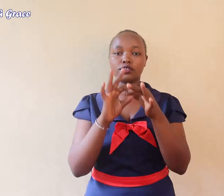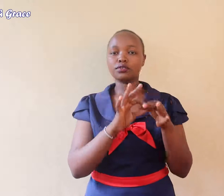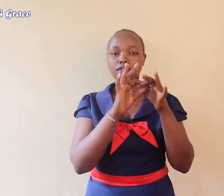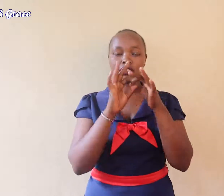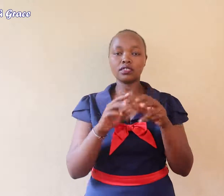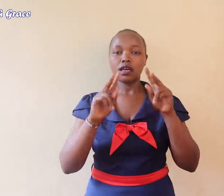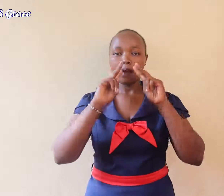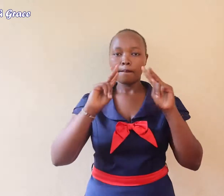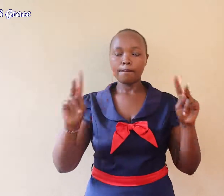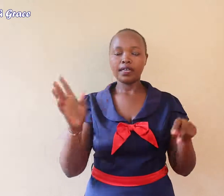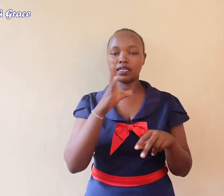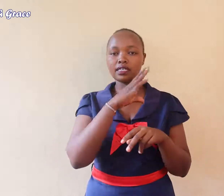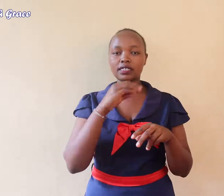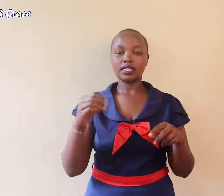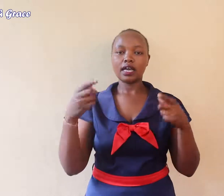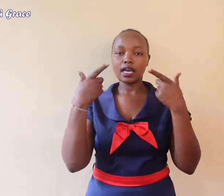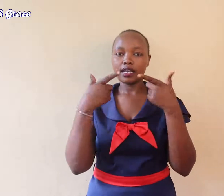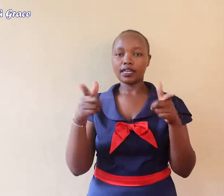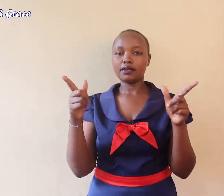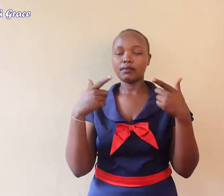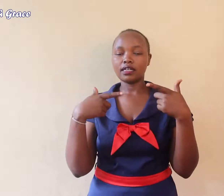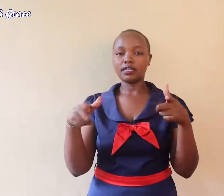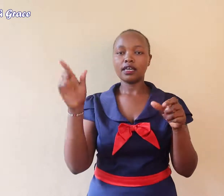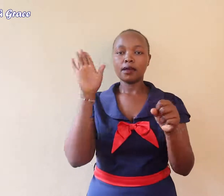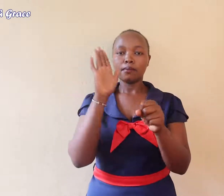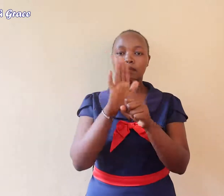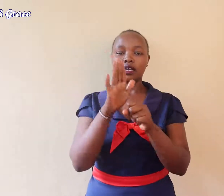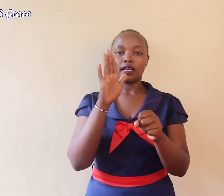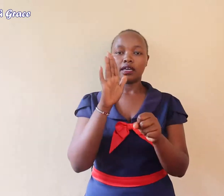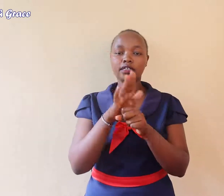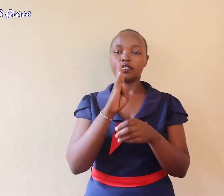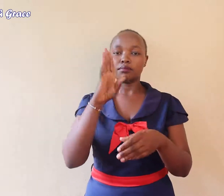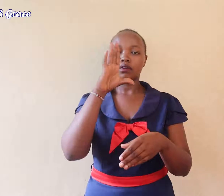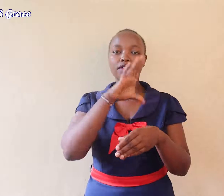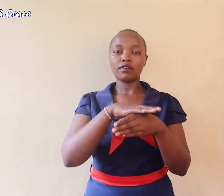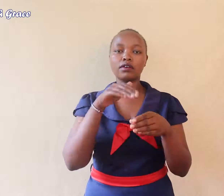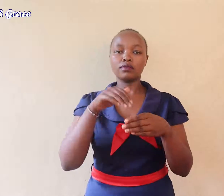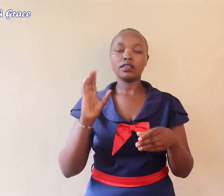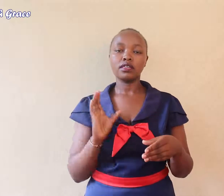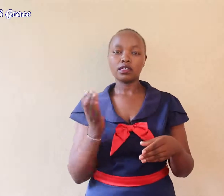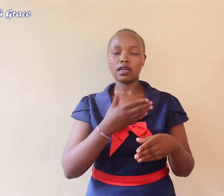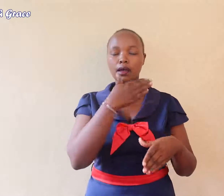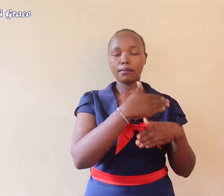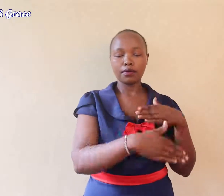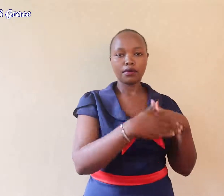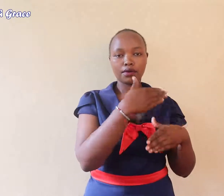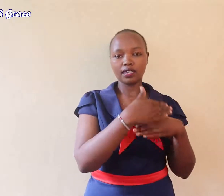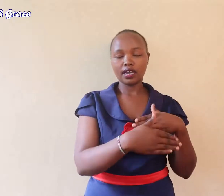the Jam inflammation. In Lentis Research, become one